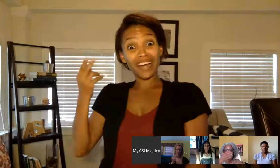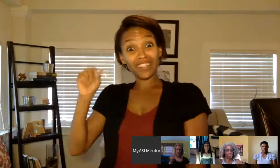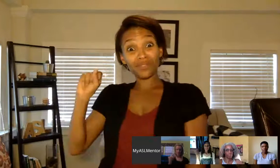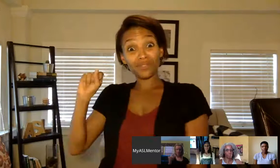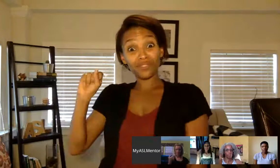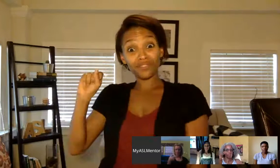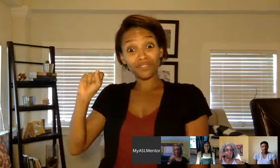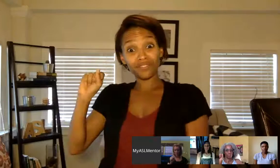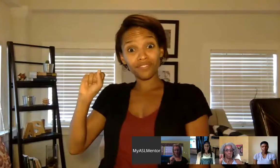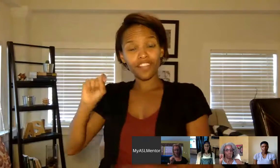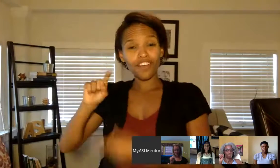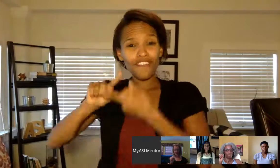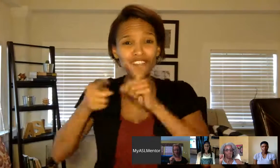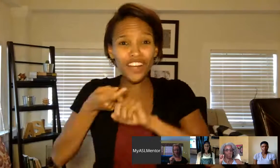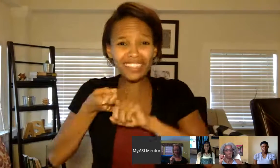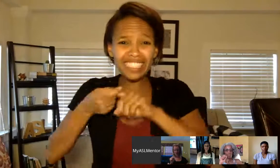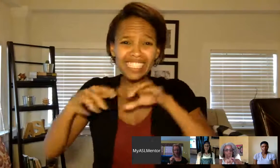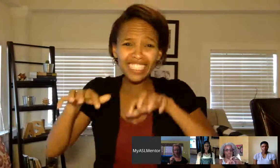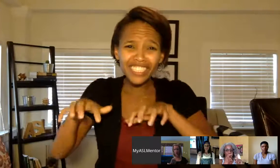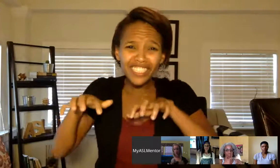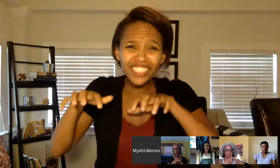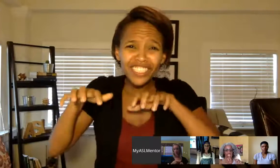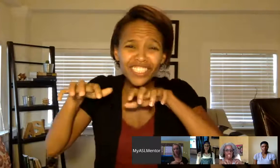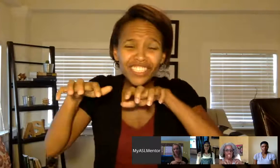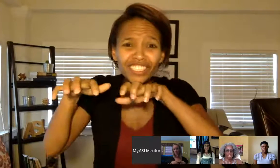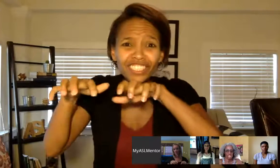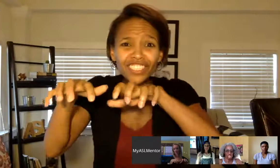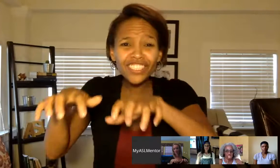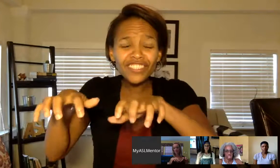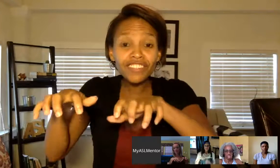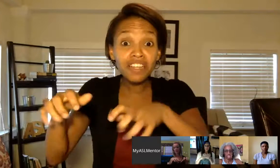Before in high school, friends,